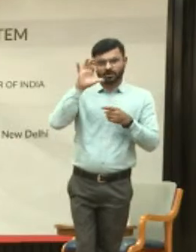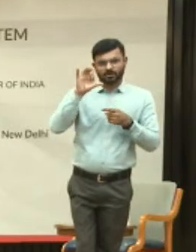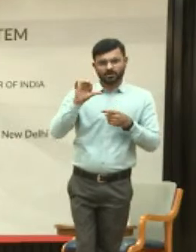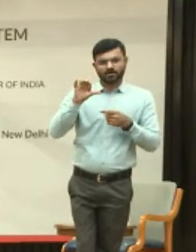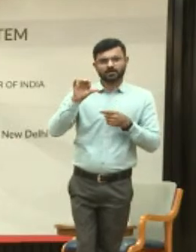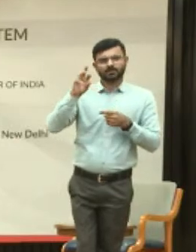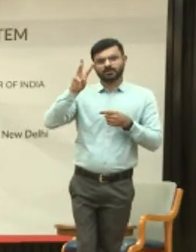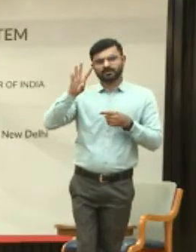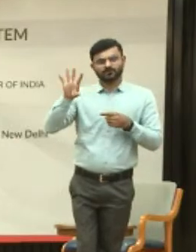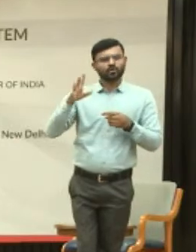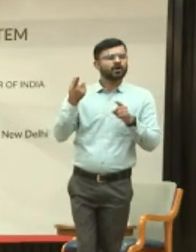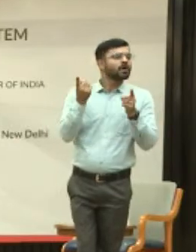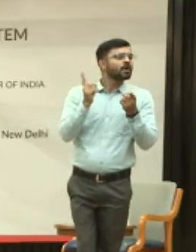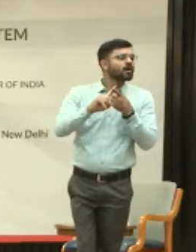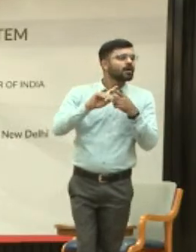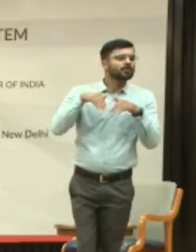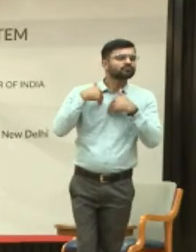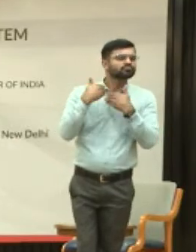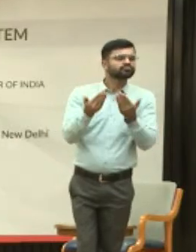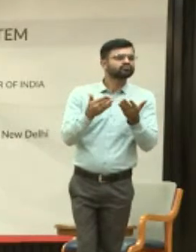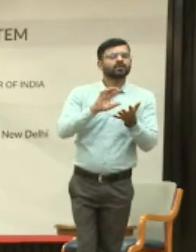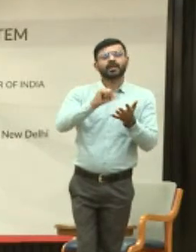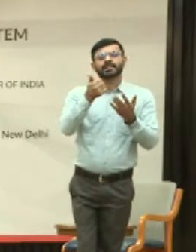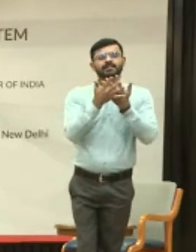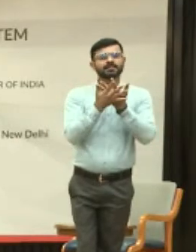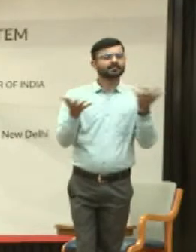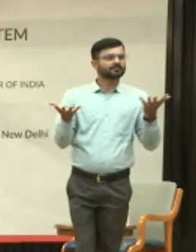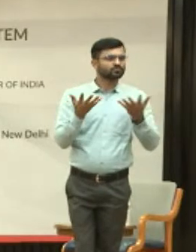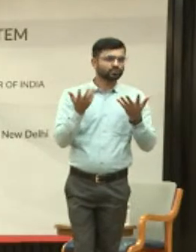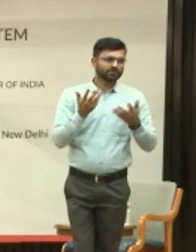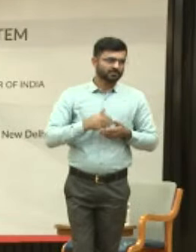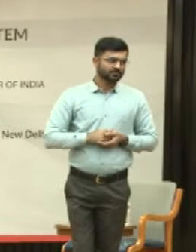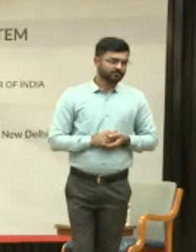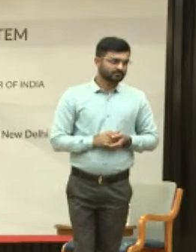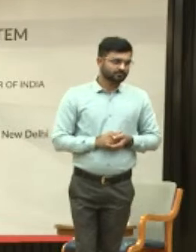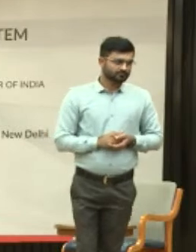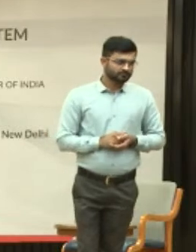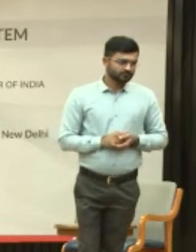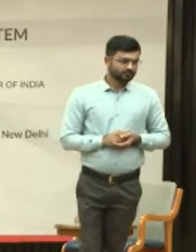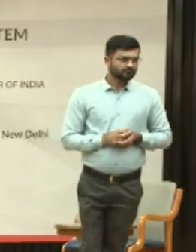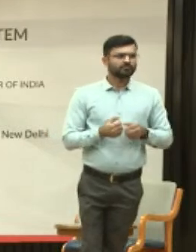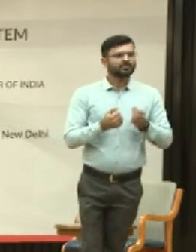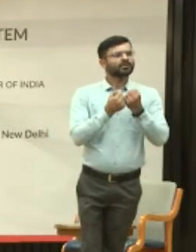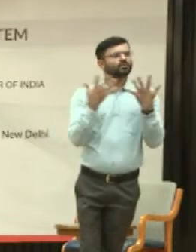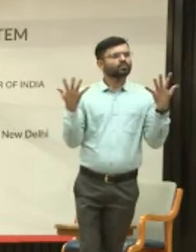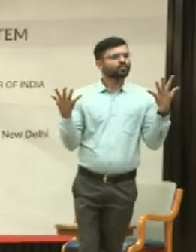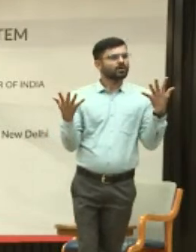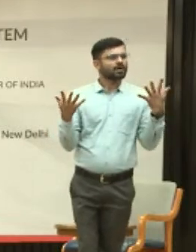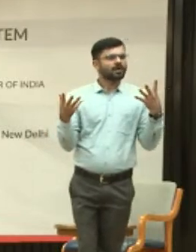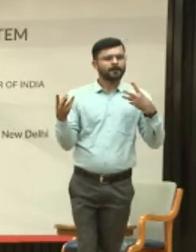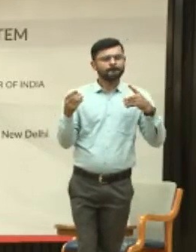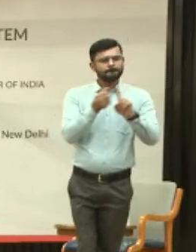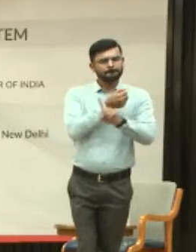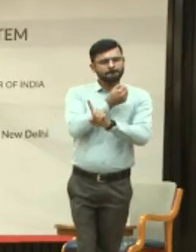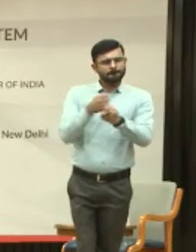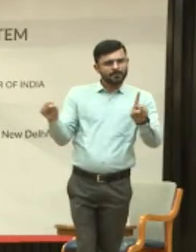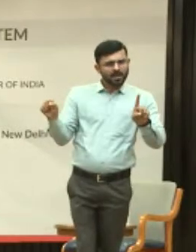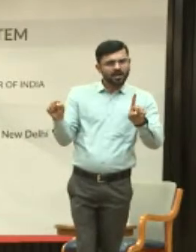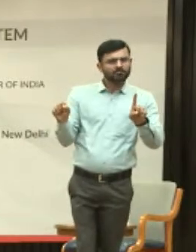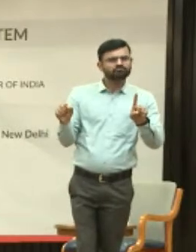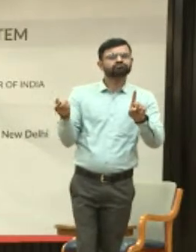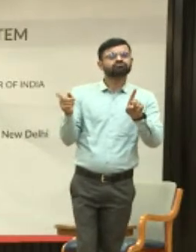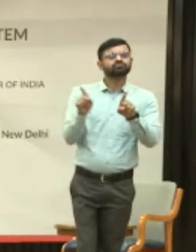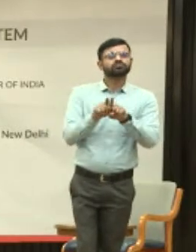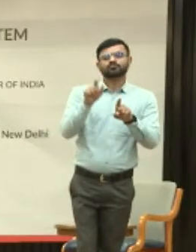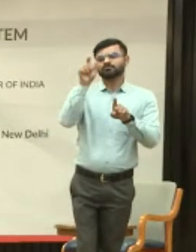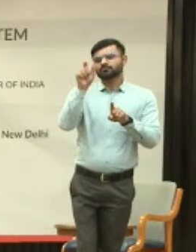What was happening in 1934, amongst other things? A lot of violence associated with